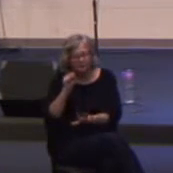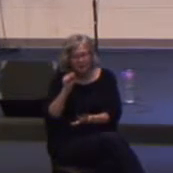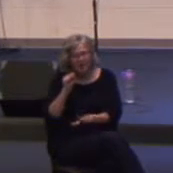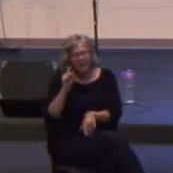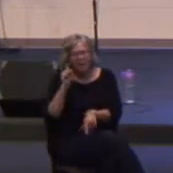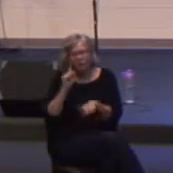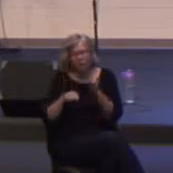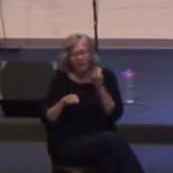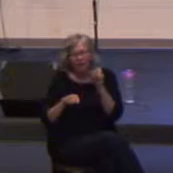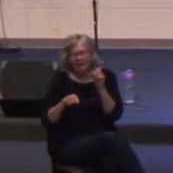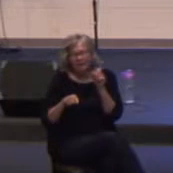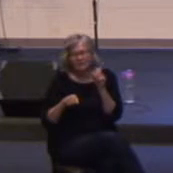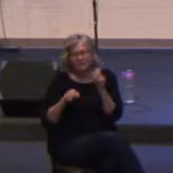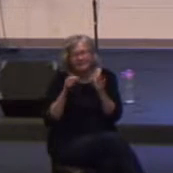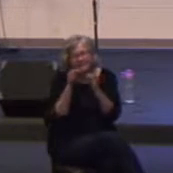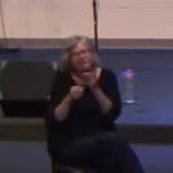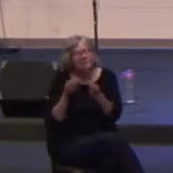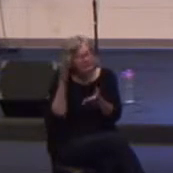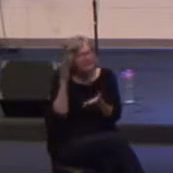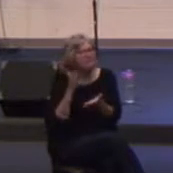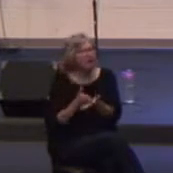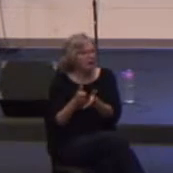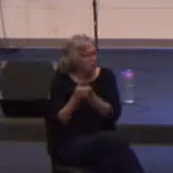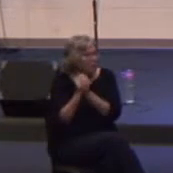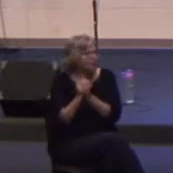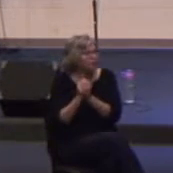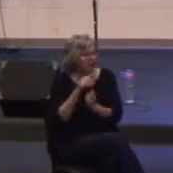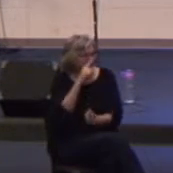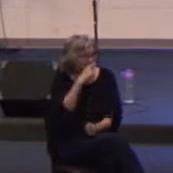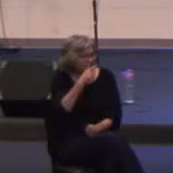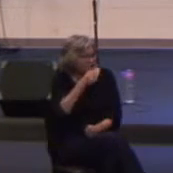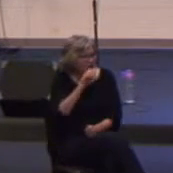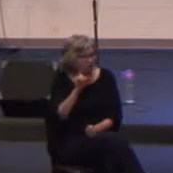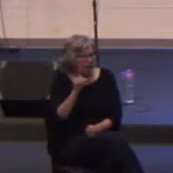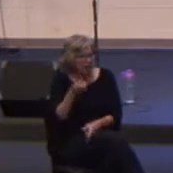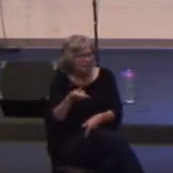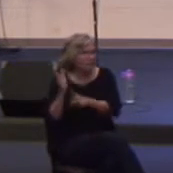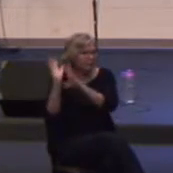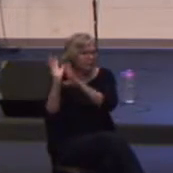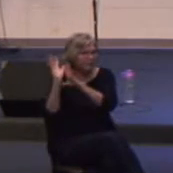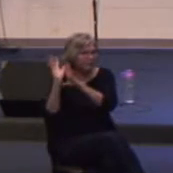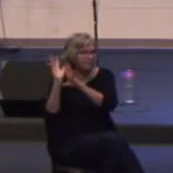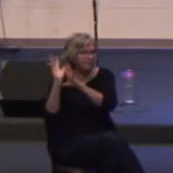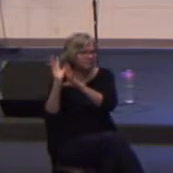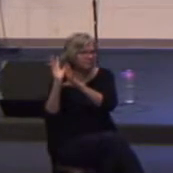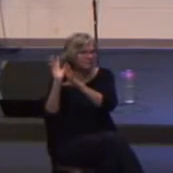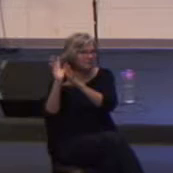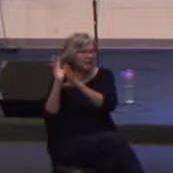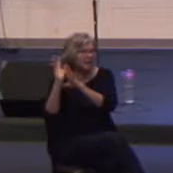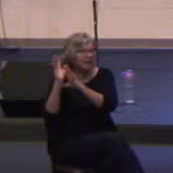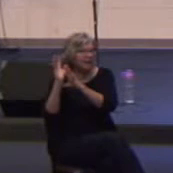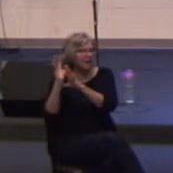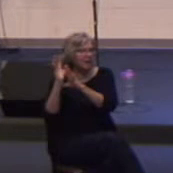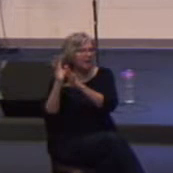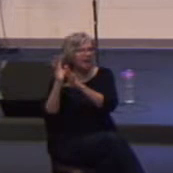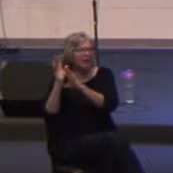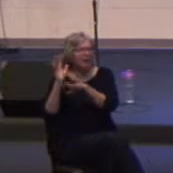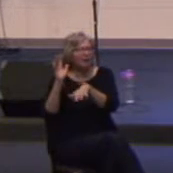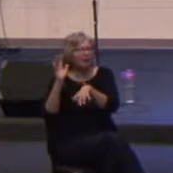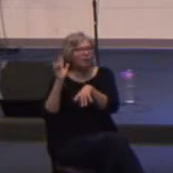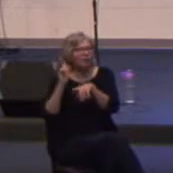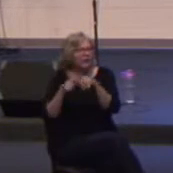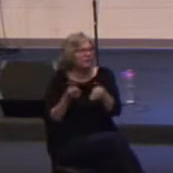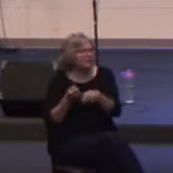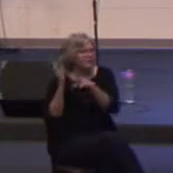in your backyard. Oh, but I uprooted them all. They just come back. You cannot uproot false gods. You can